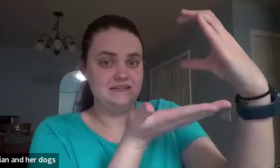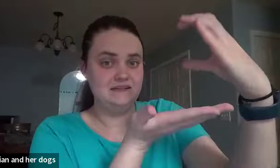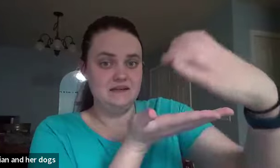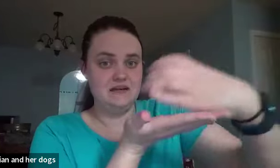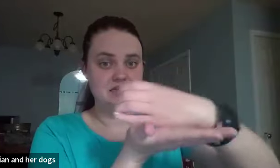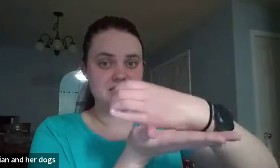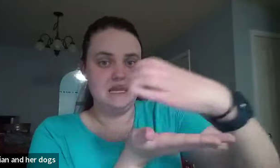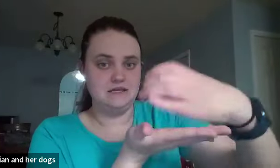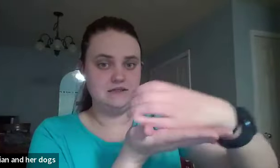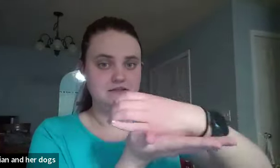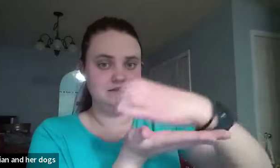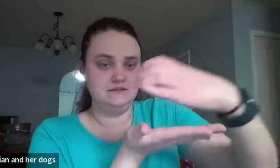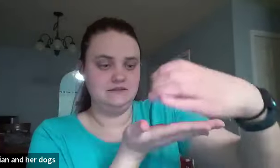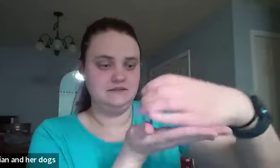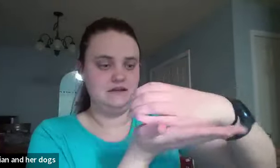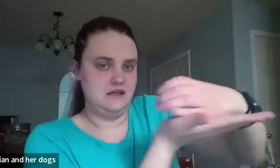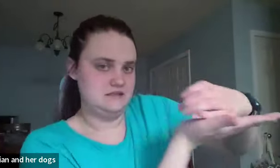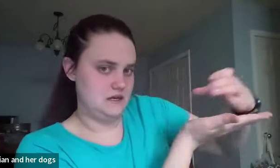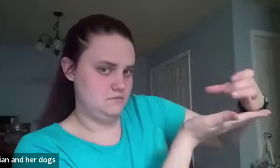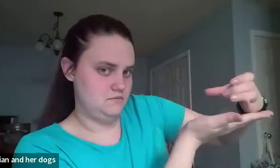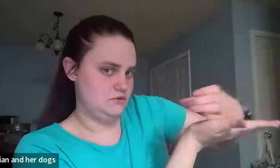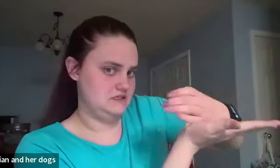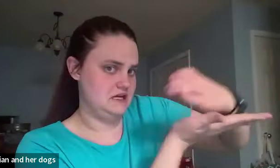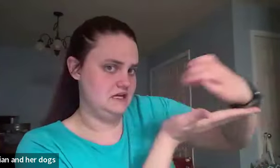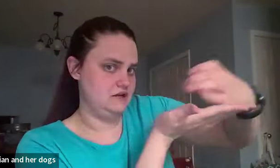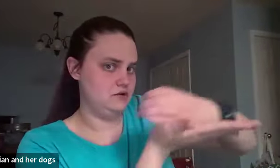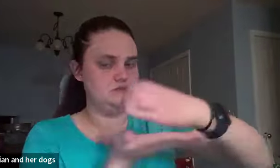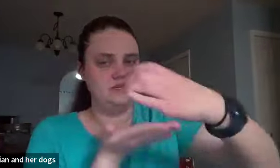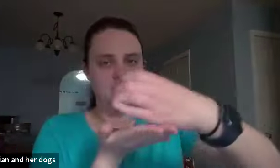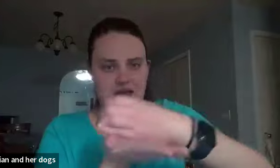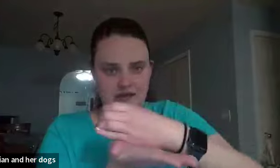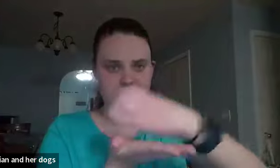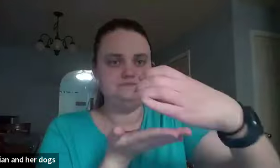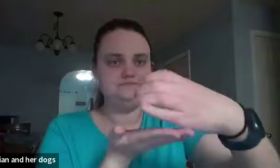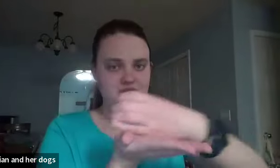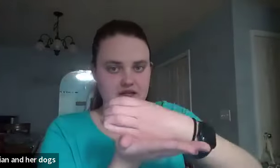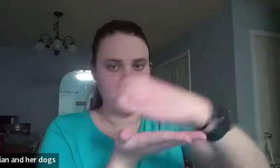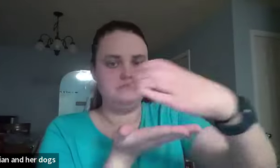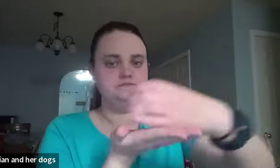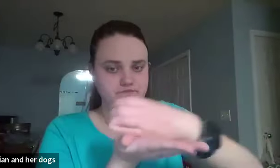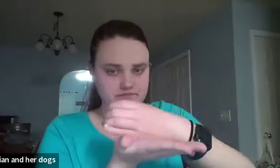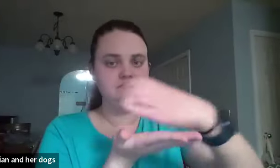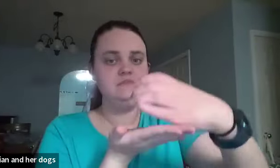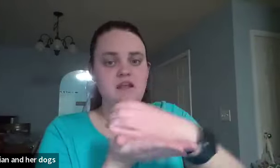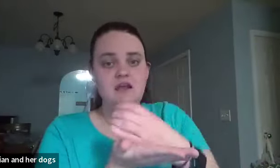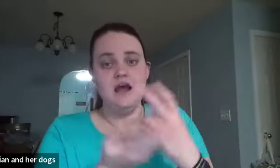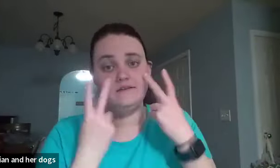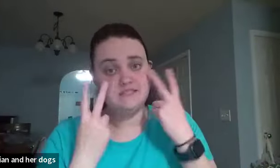C and it's cake. Cake. It's like I'm sliding it close to me. Yeah, cake. Cake. I've